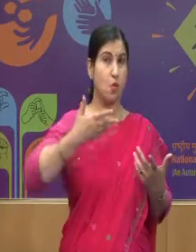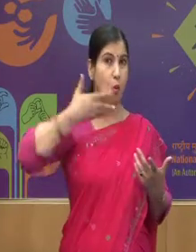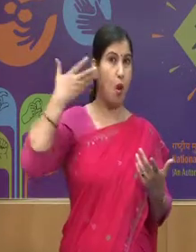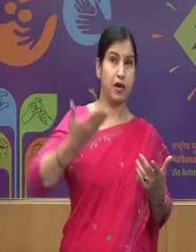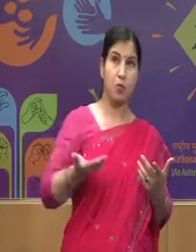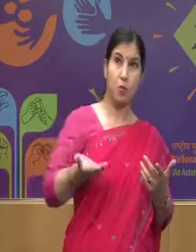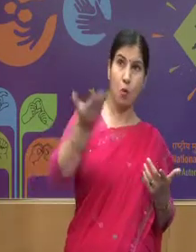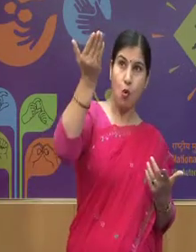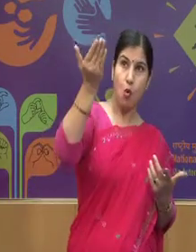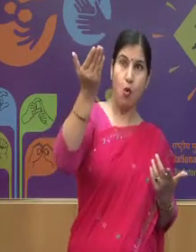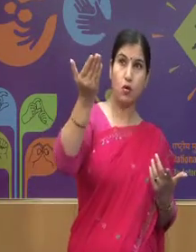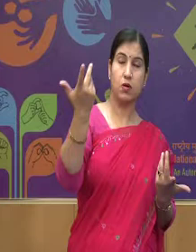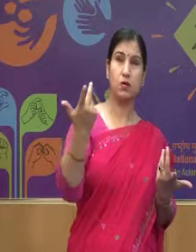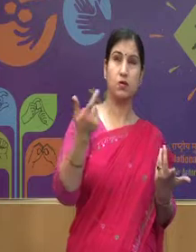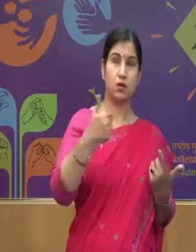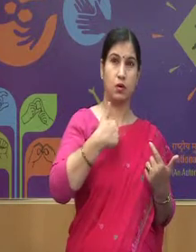white people and their culture.